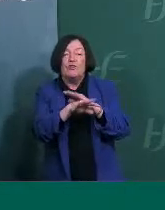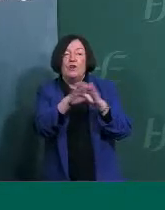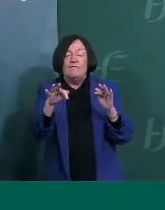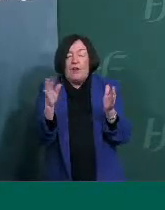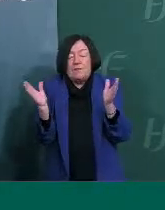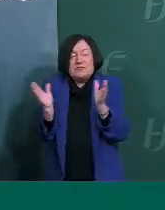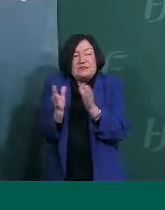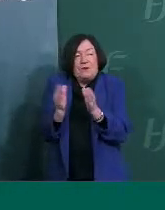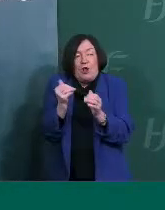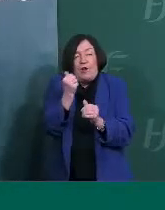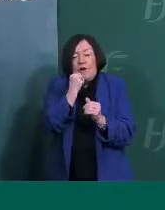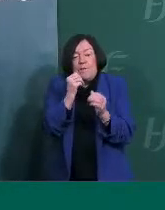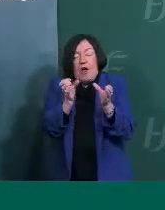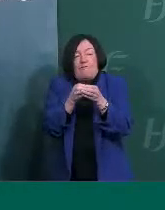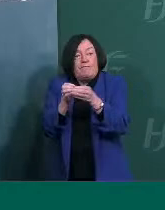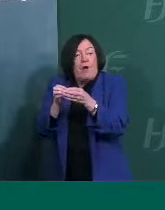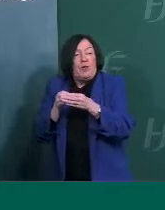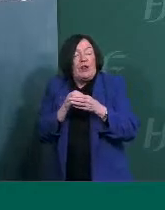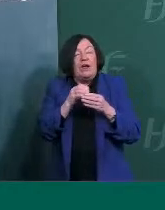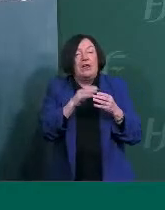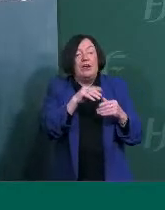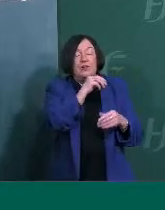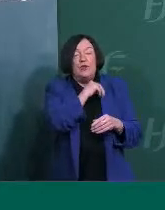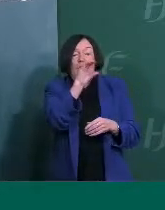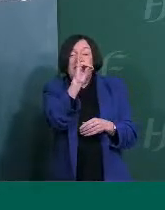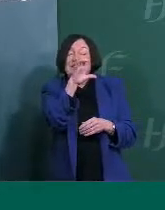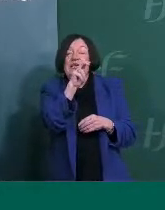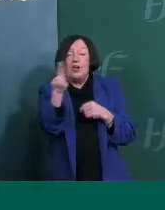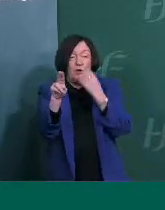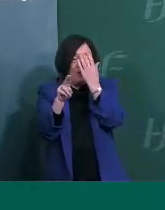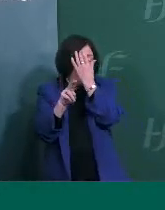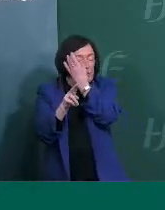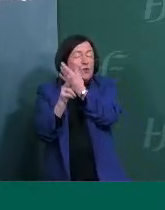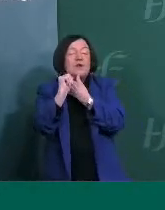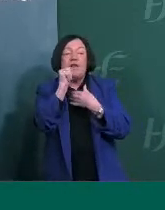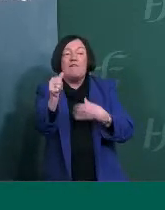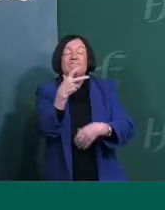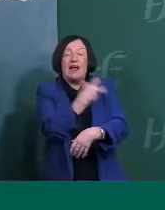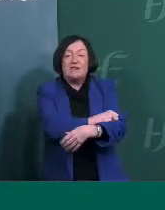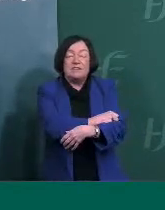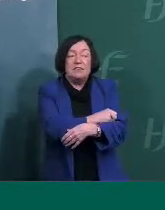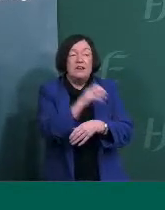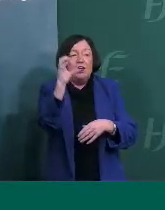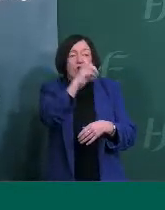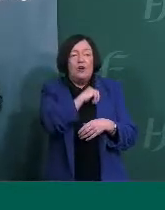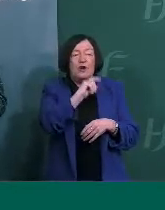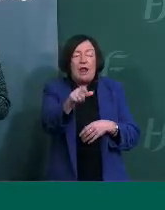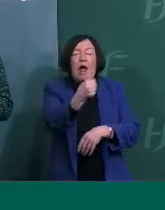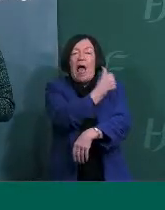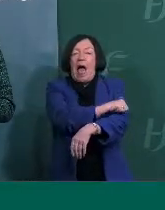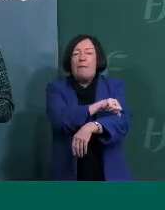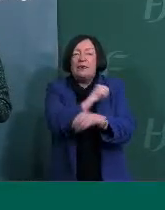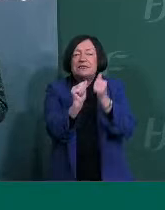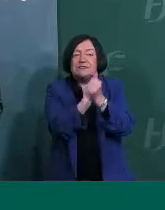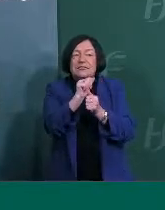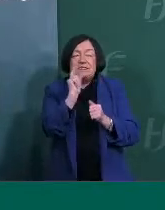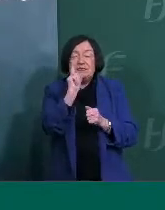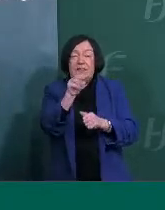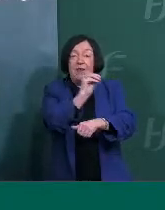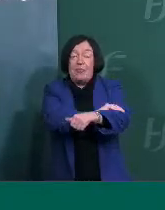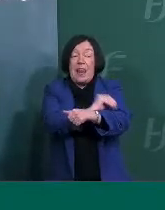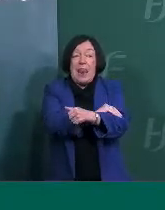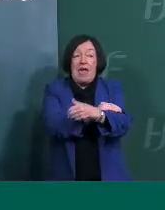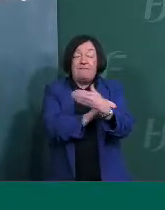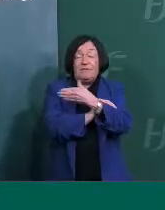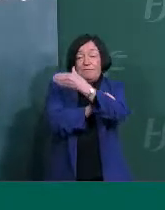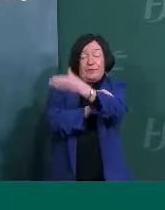much smaller amount of the population to our ICUs who are unvaccinated. When we look at our ambulance activity, we can see the chart on the left there, and again,